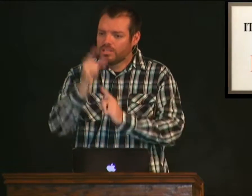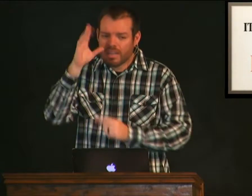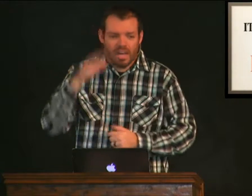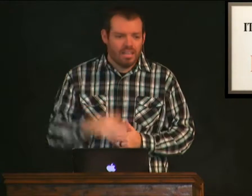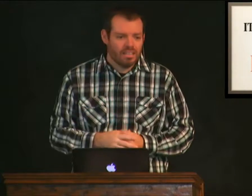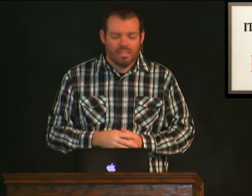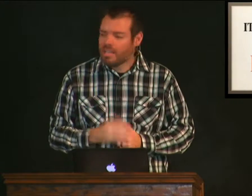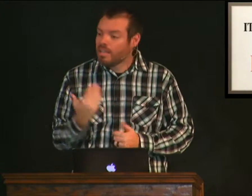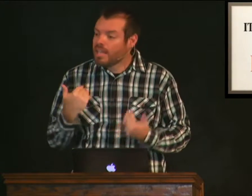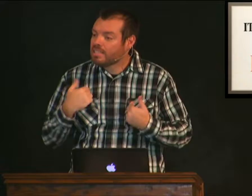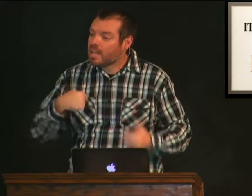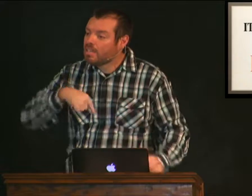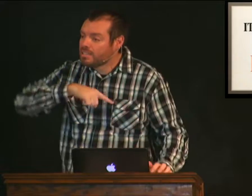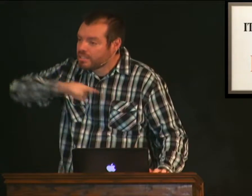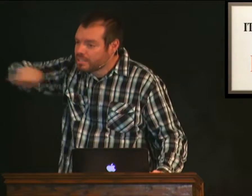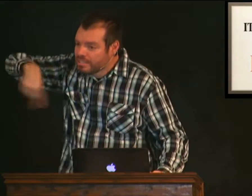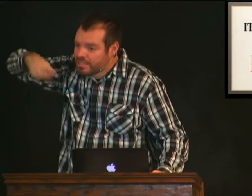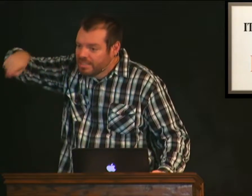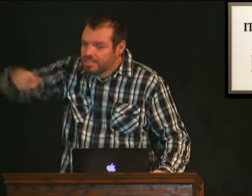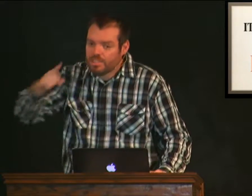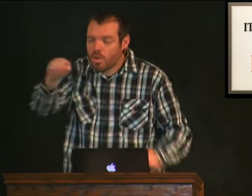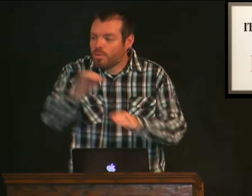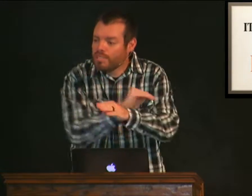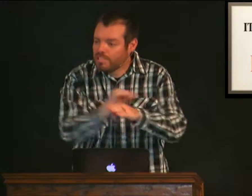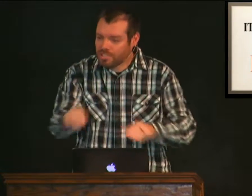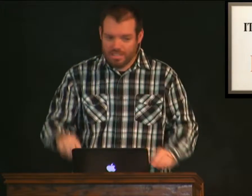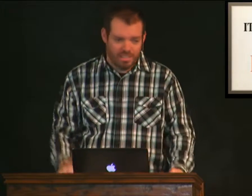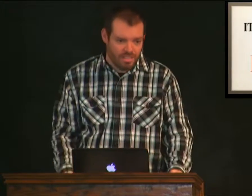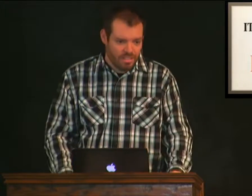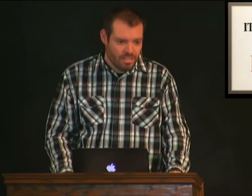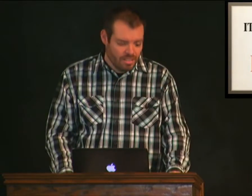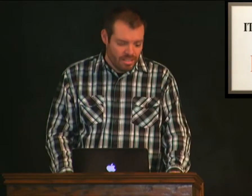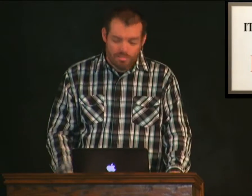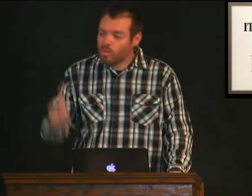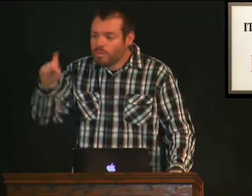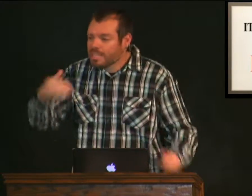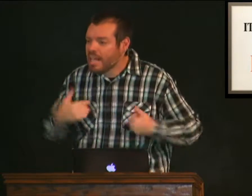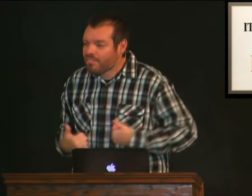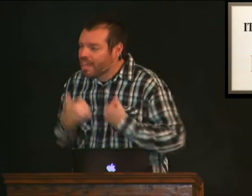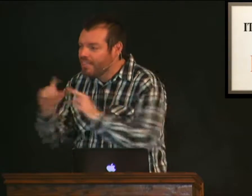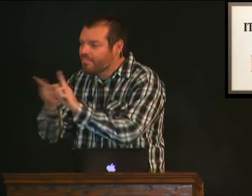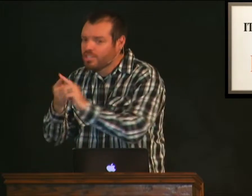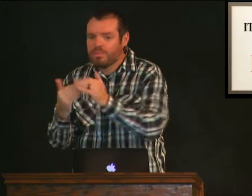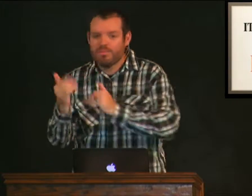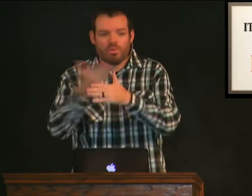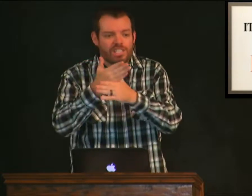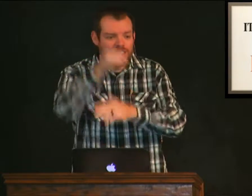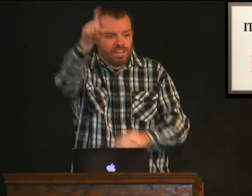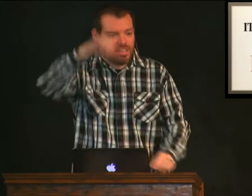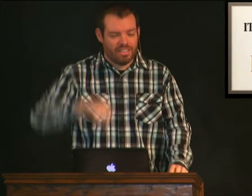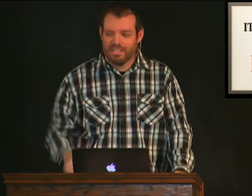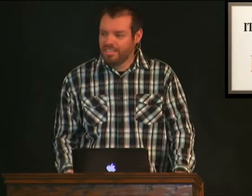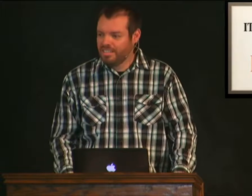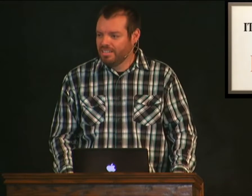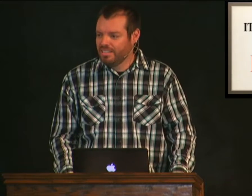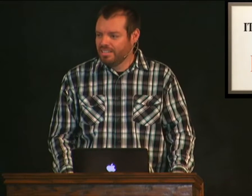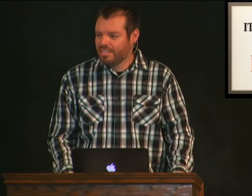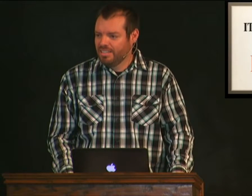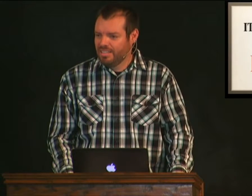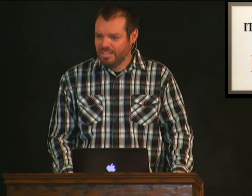We have the Word of God, and he has us to go and minister. But we must have life first before we share out